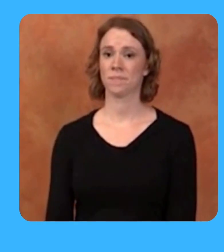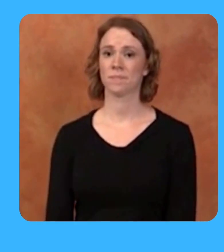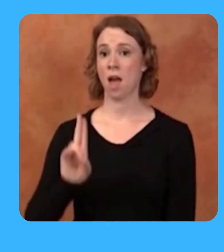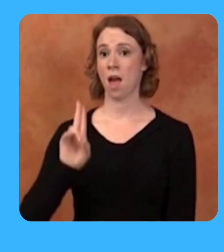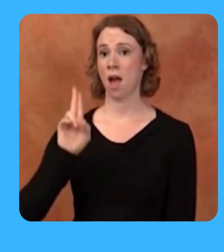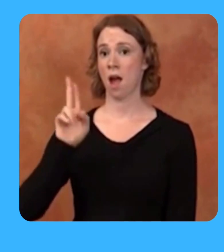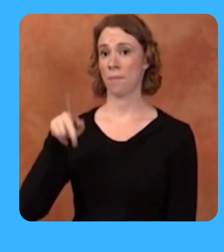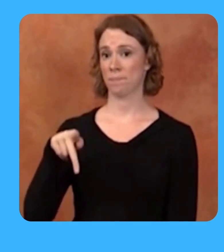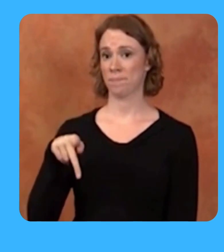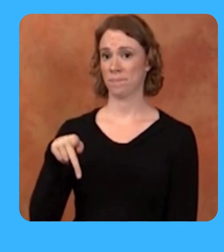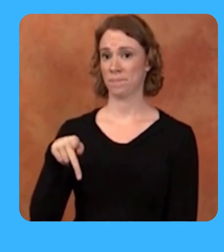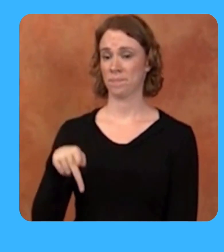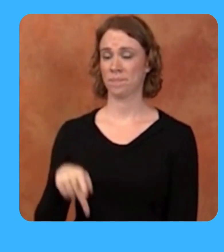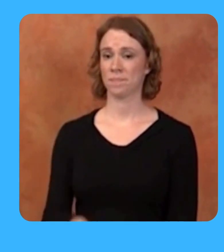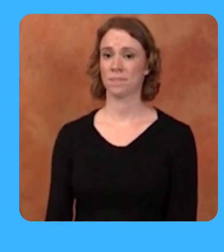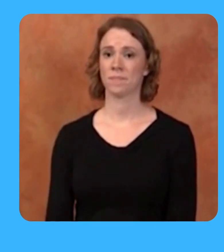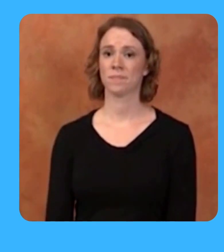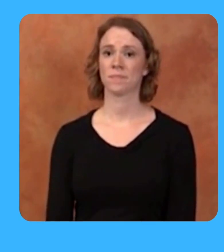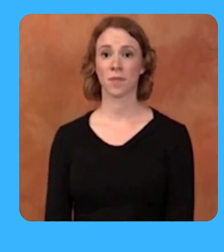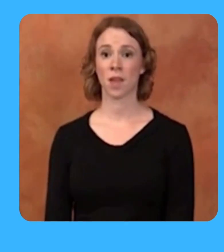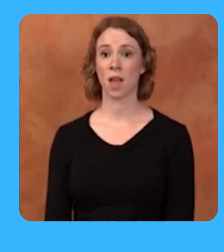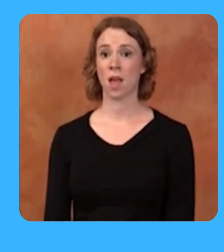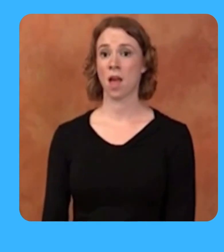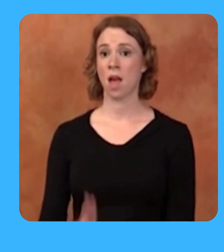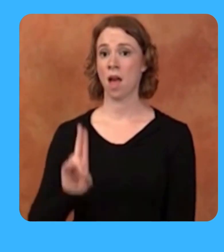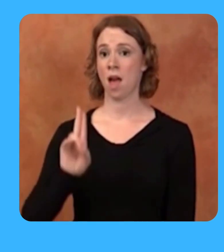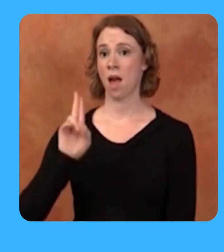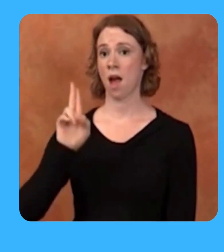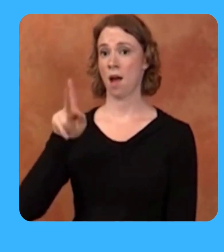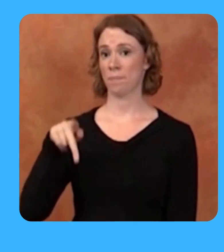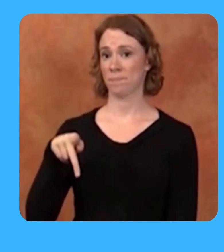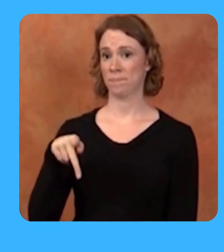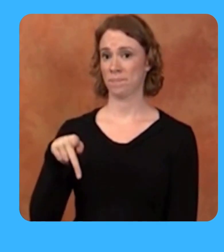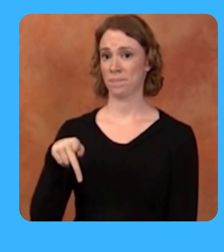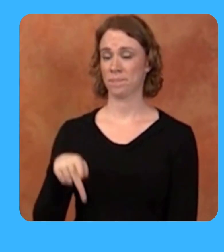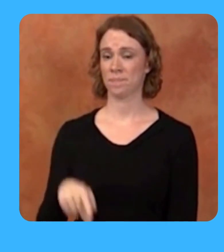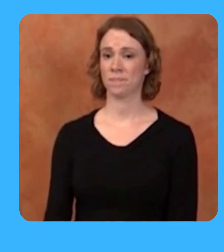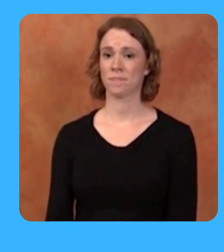This is the sign for up. Up.